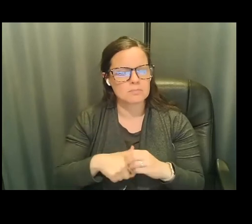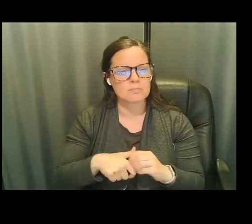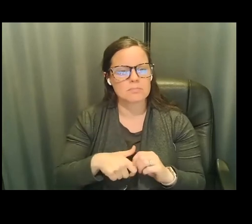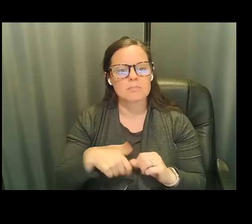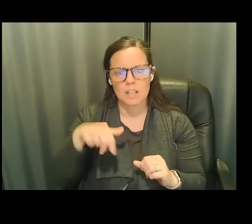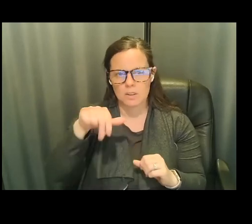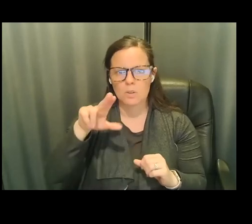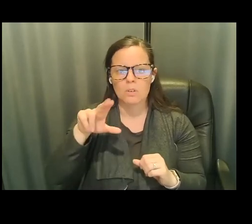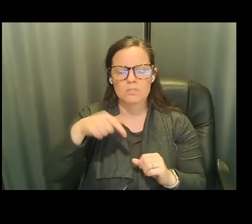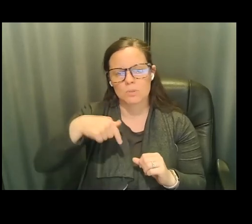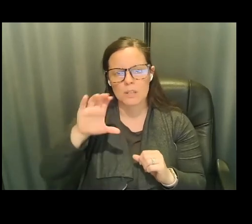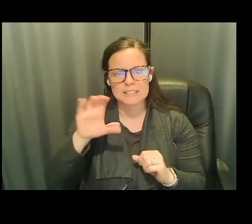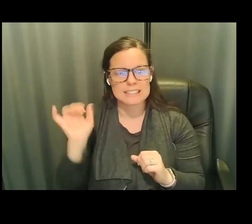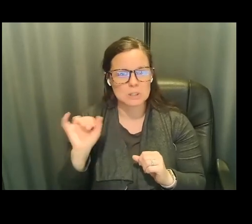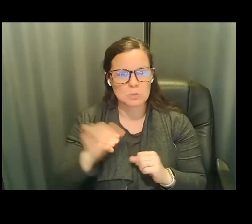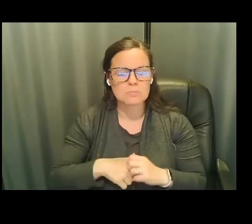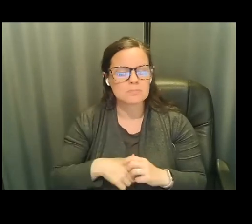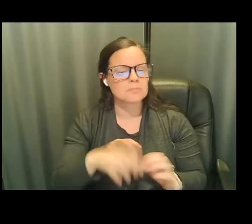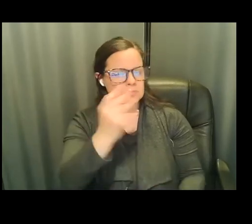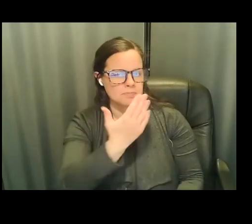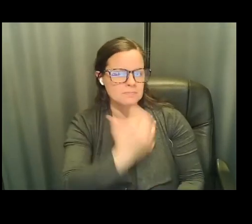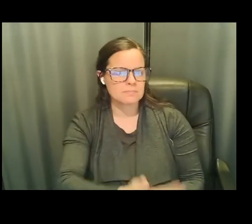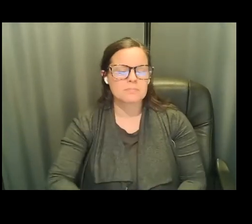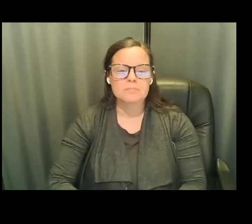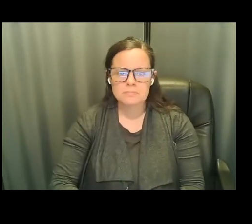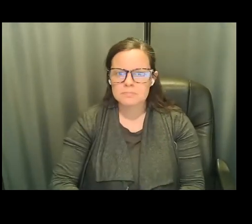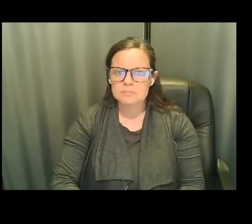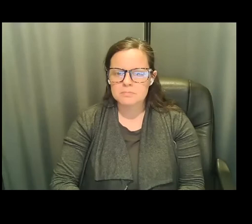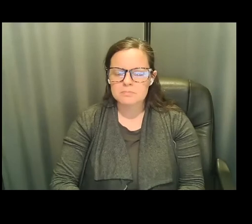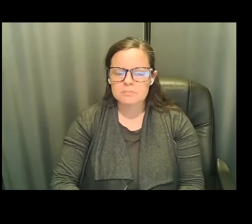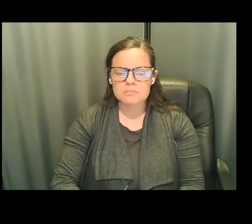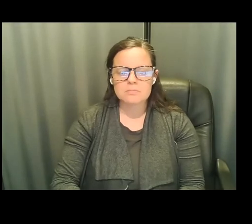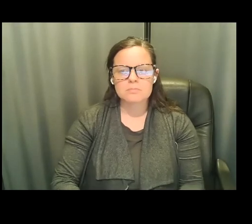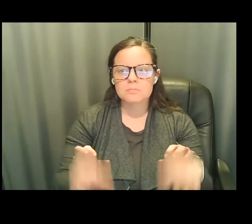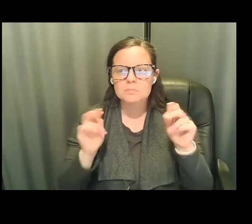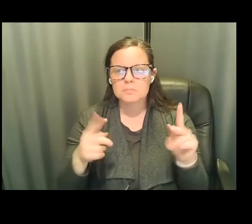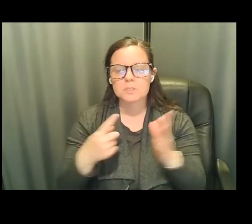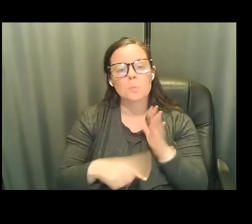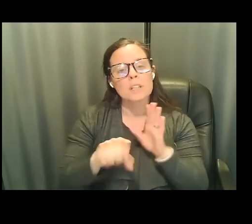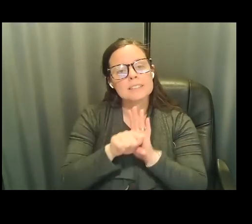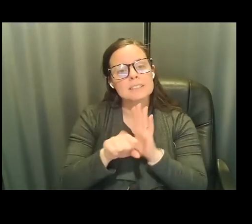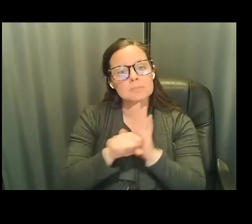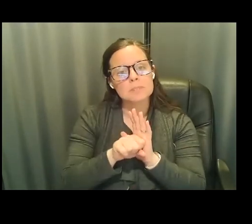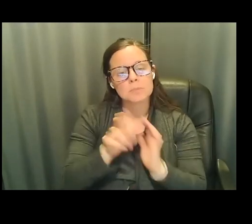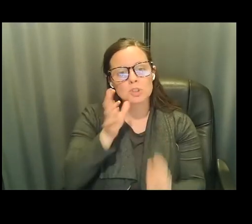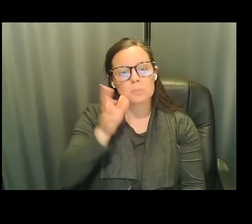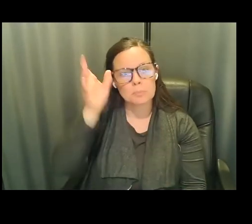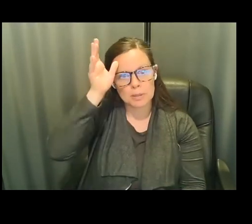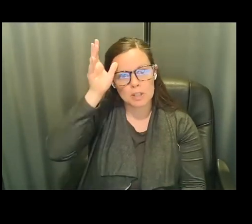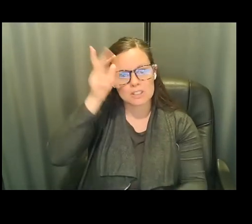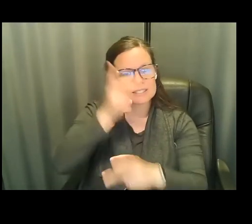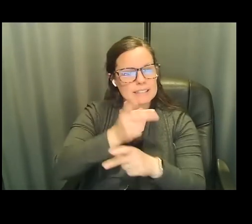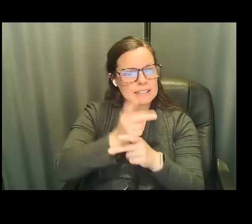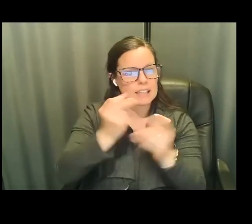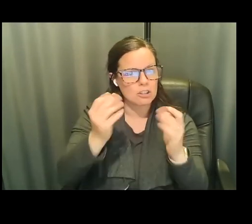well. Okay, thank you for that. So what symptoms should parents and caregivers watch for